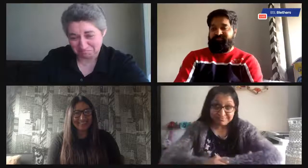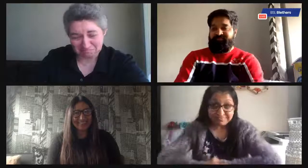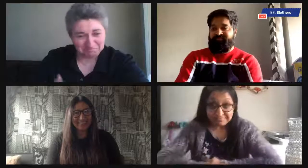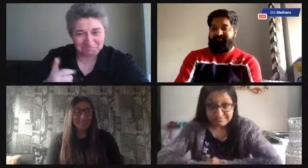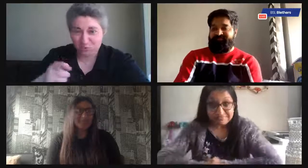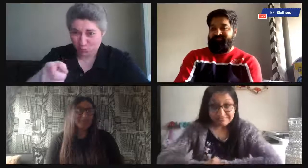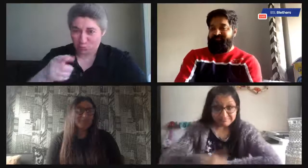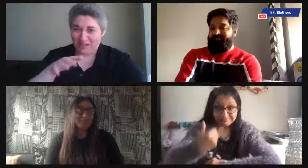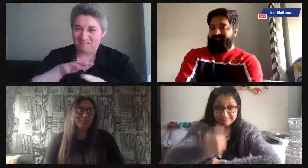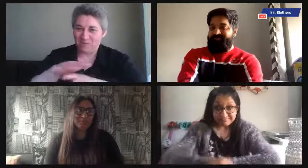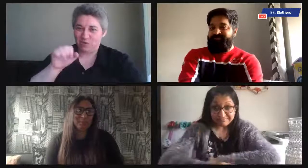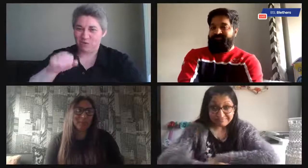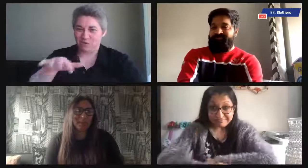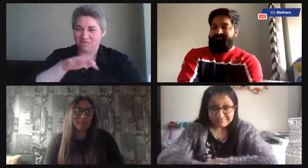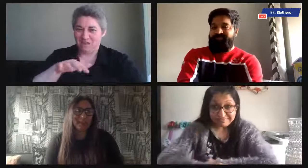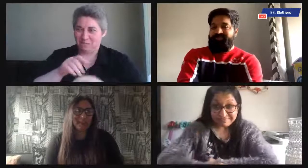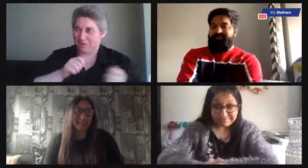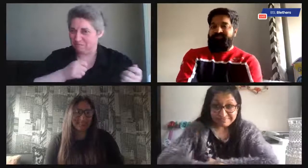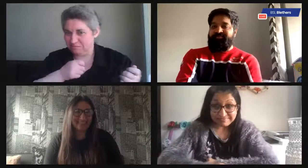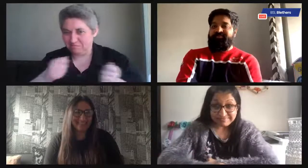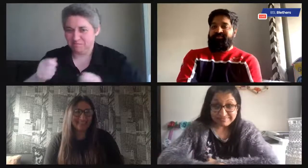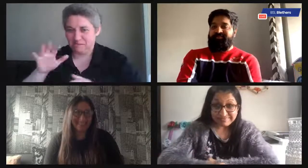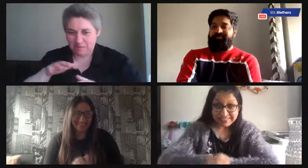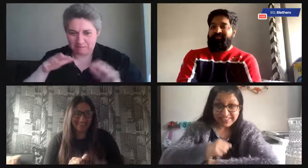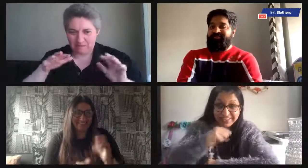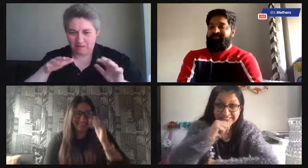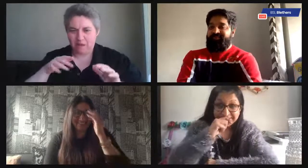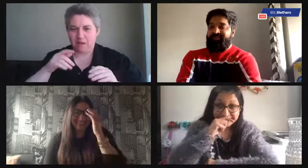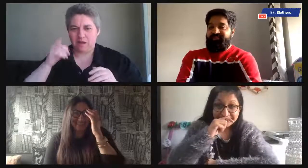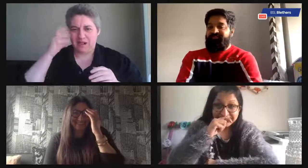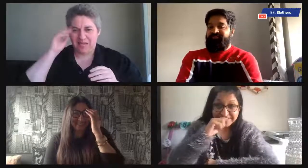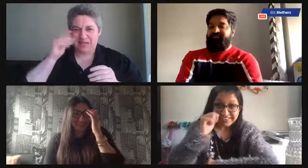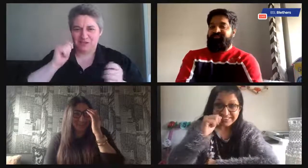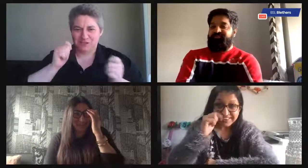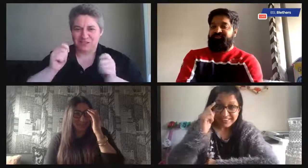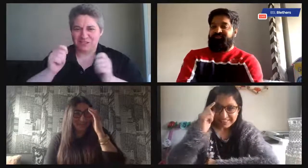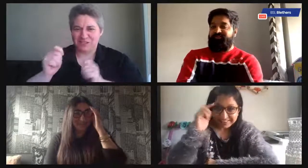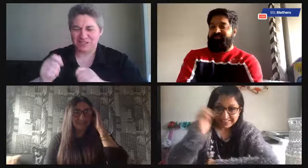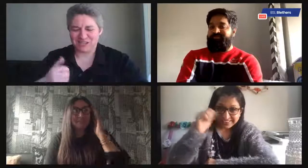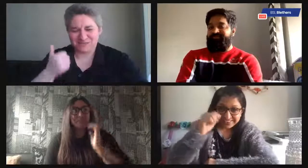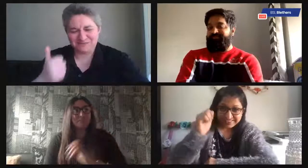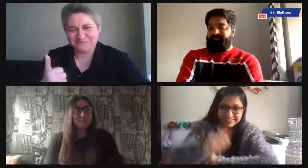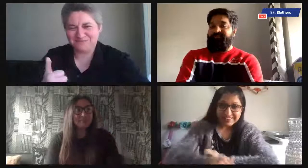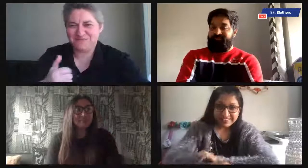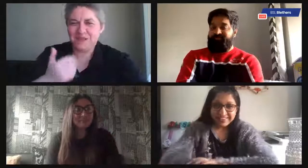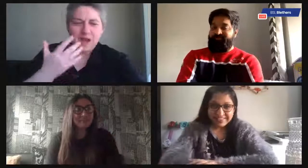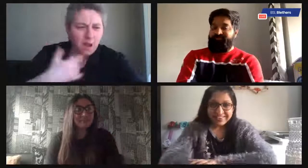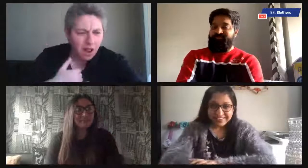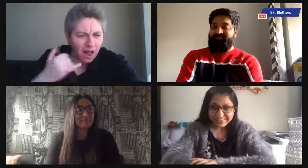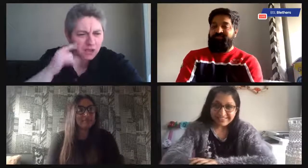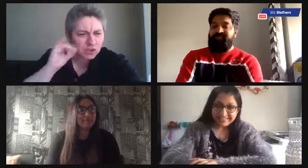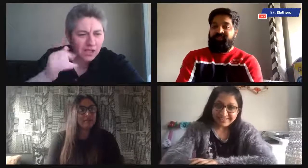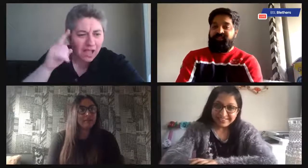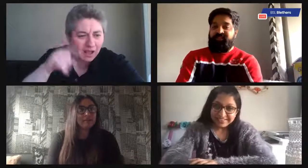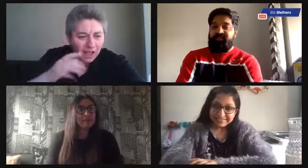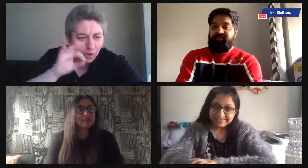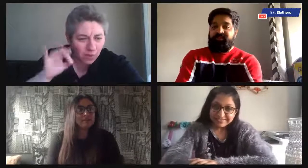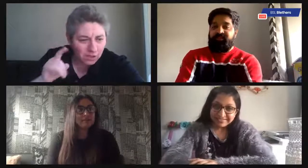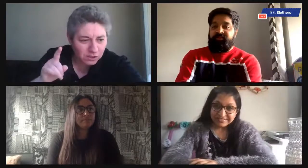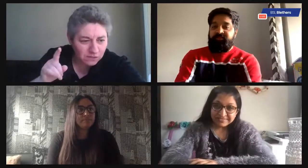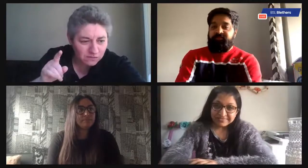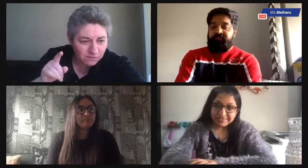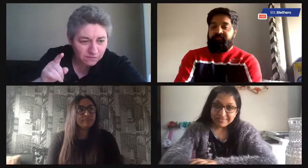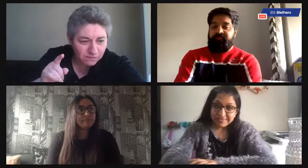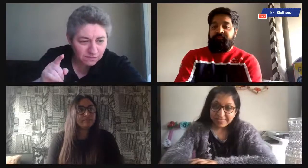easy. I can pick it up and use it. Great. If you influenced your family, maybe they'll start to change and get